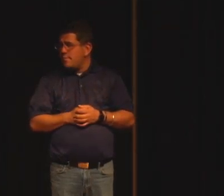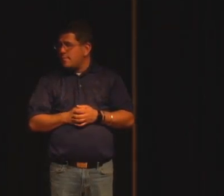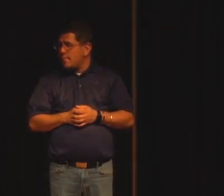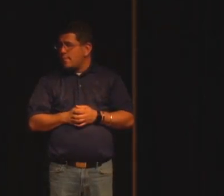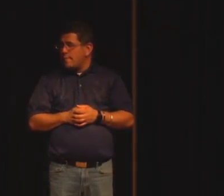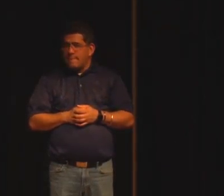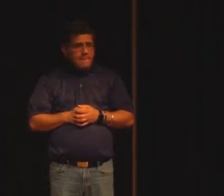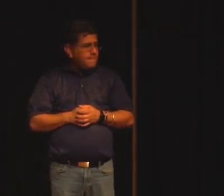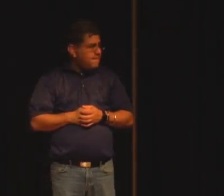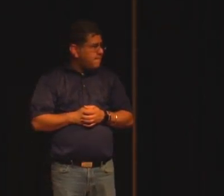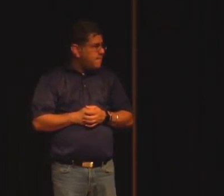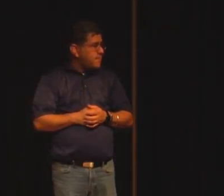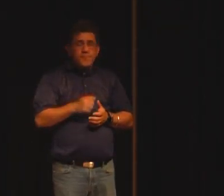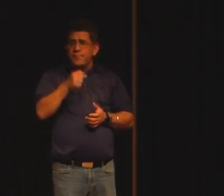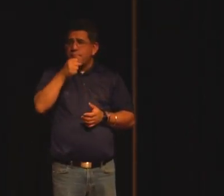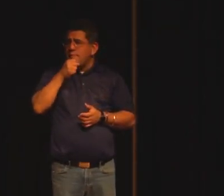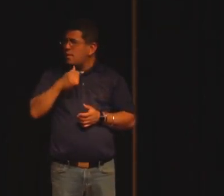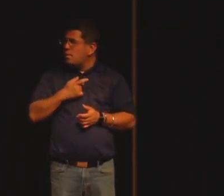So